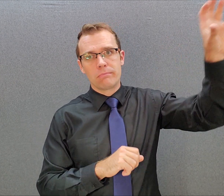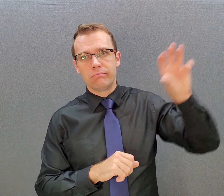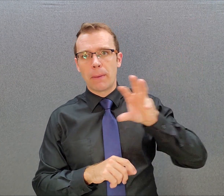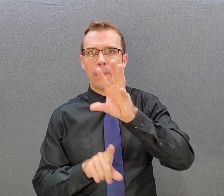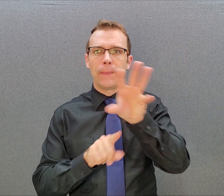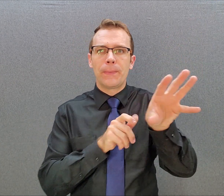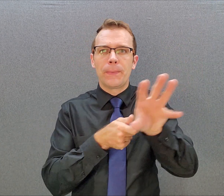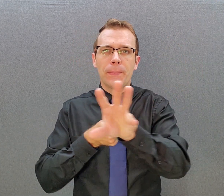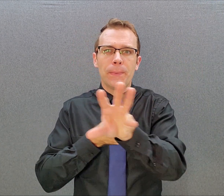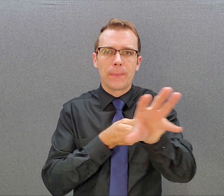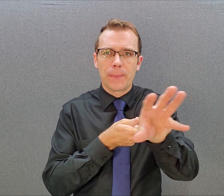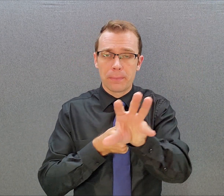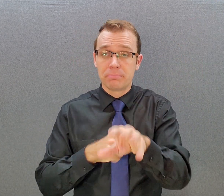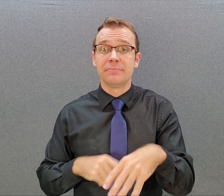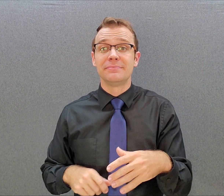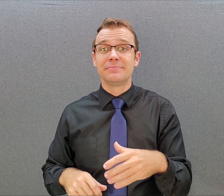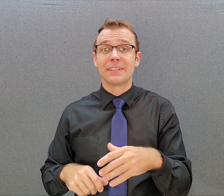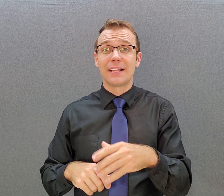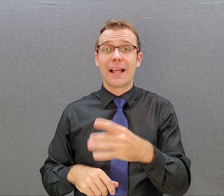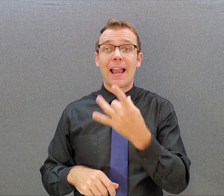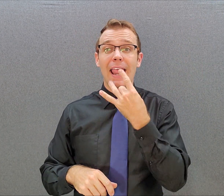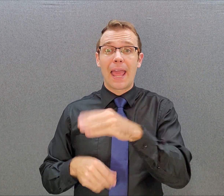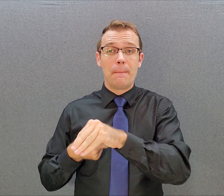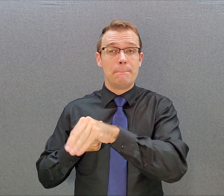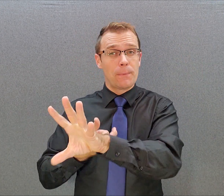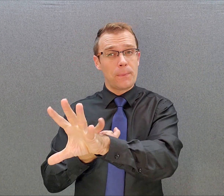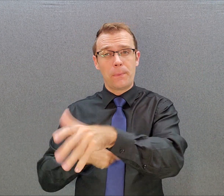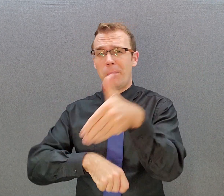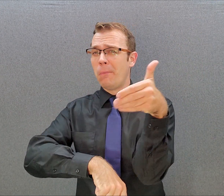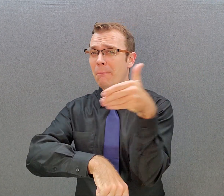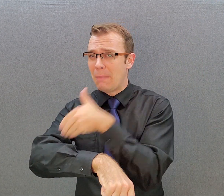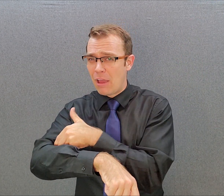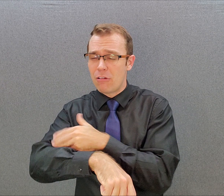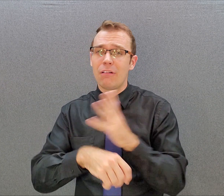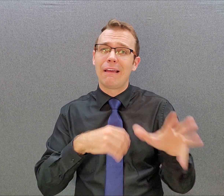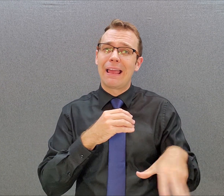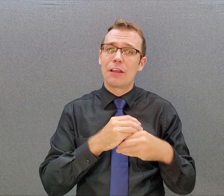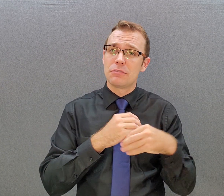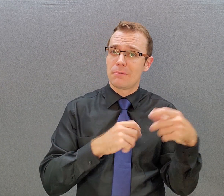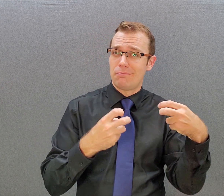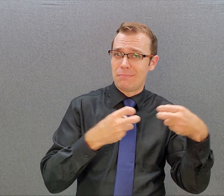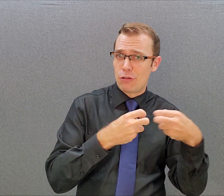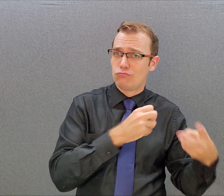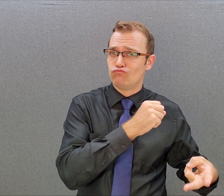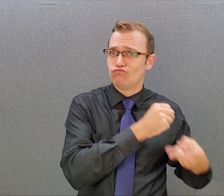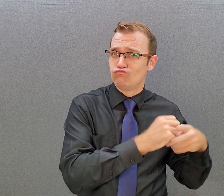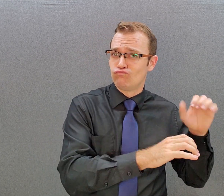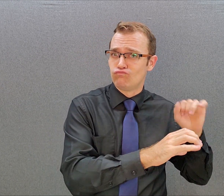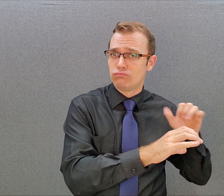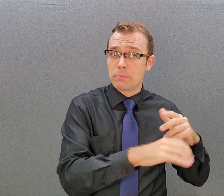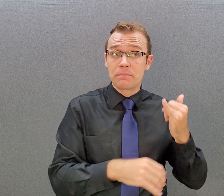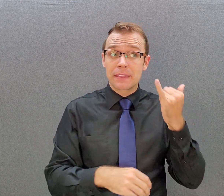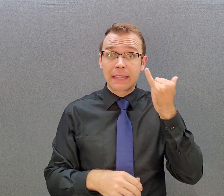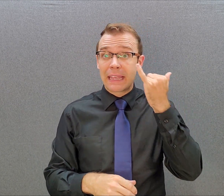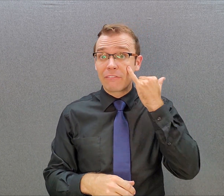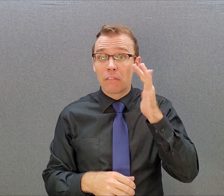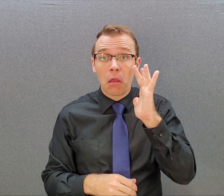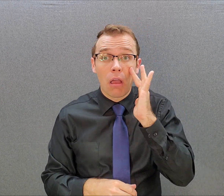flashlight. Store high-powered flashlights with wide beams and extra batteries. If you wear soft contact